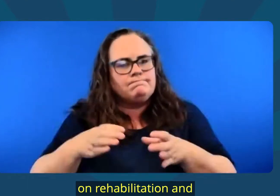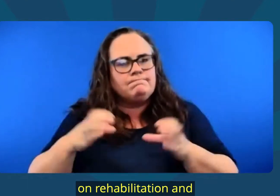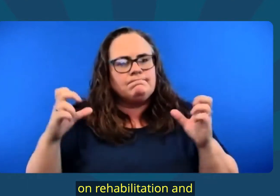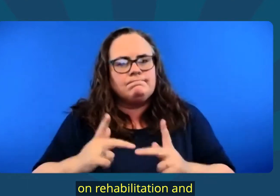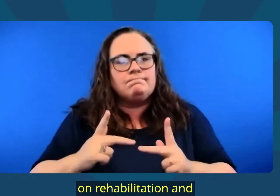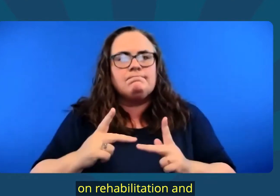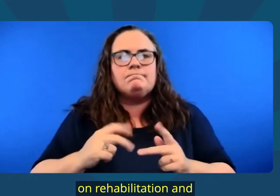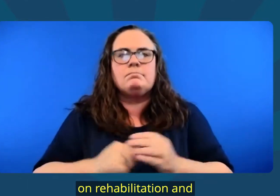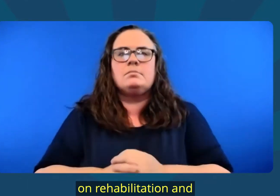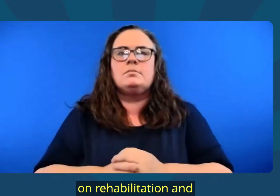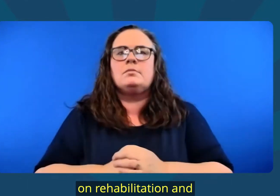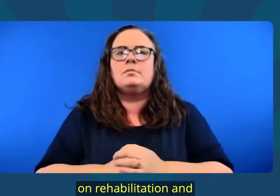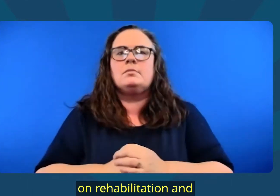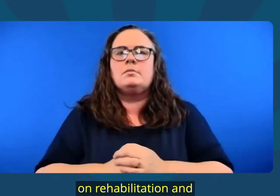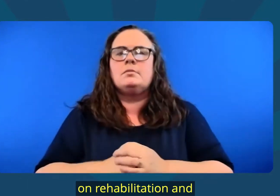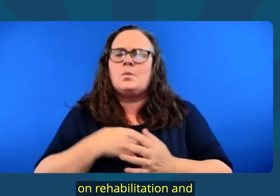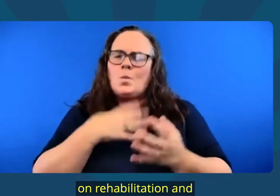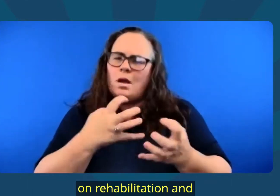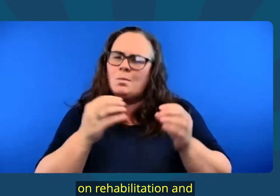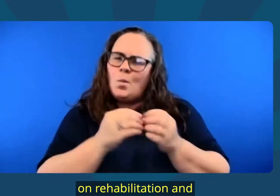and family reunification.